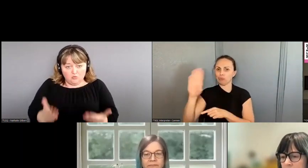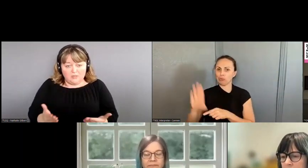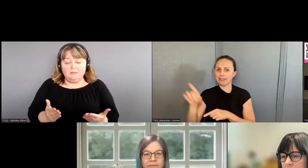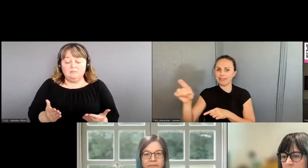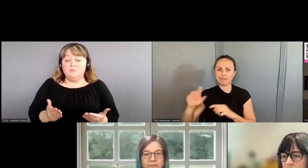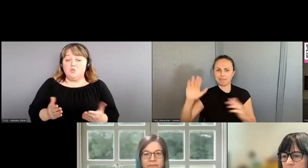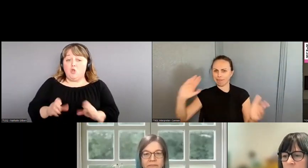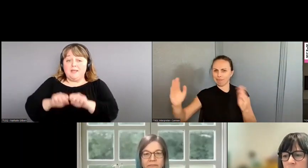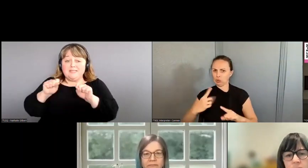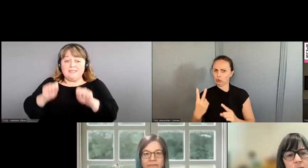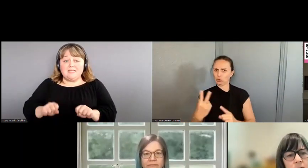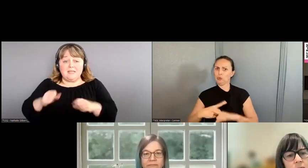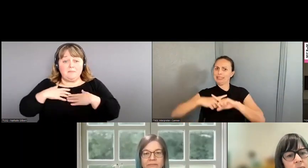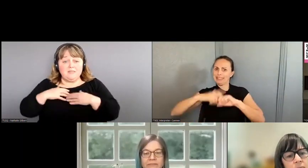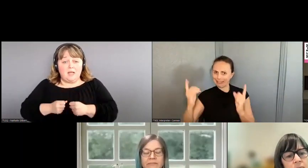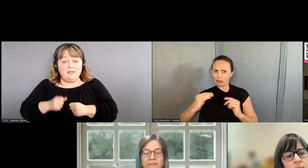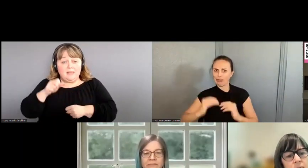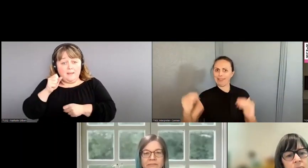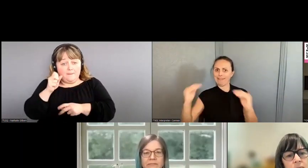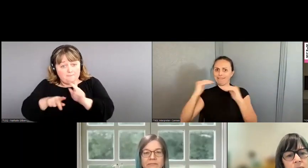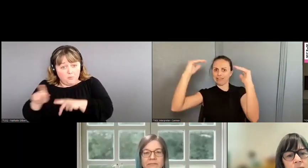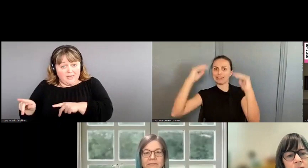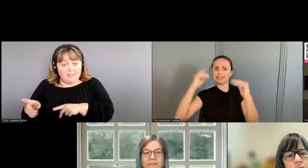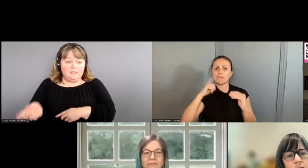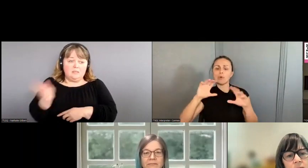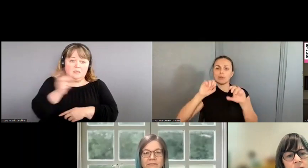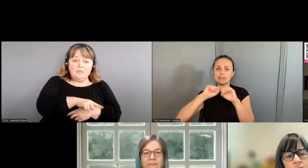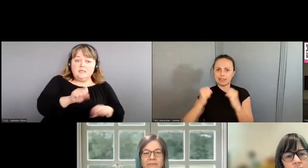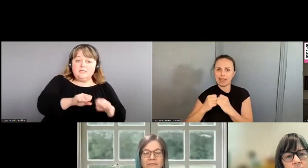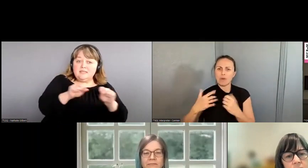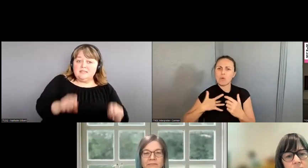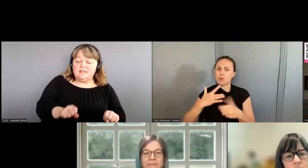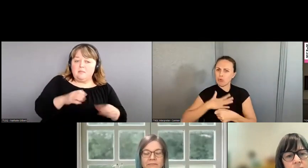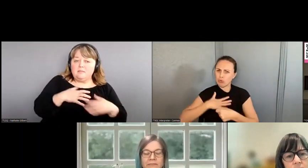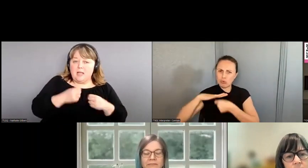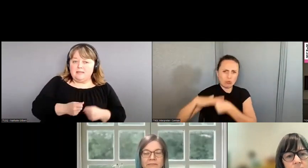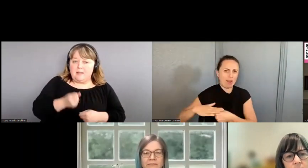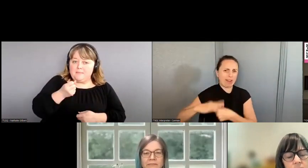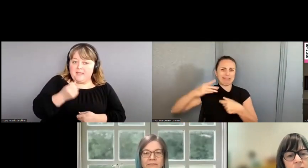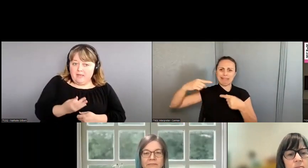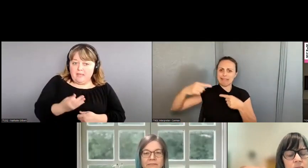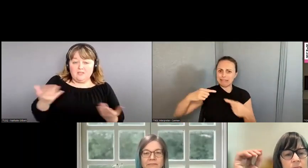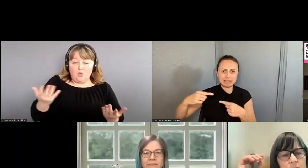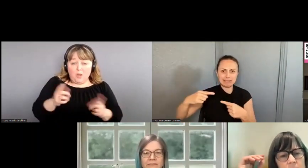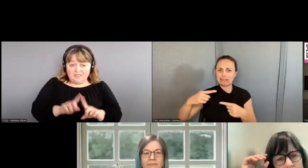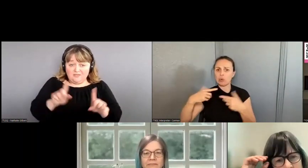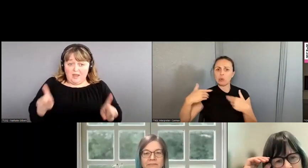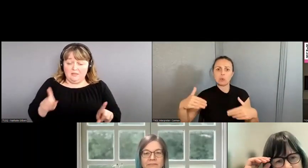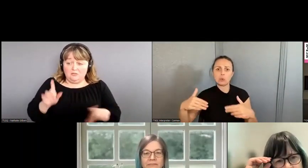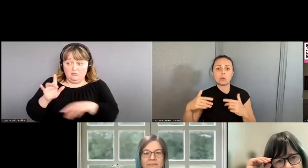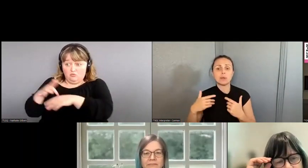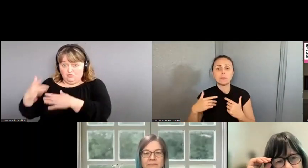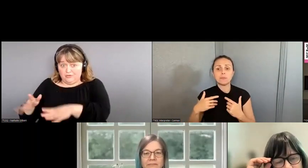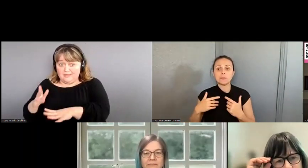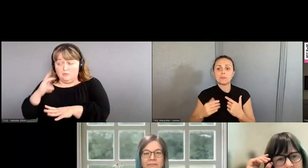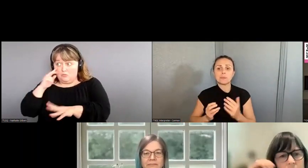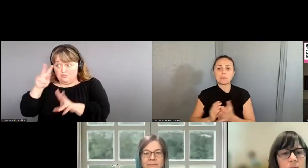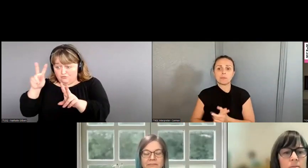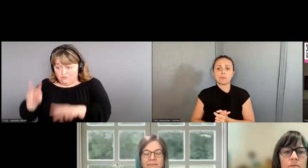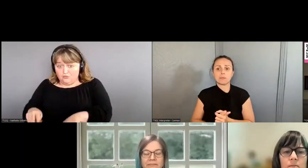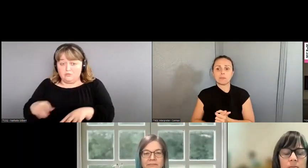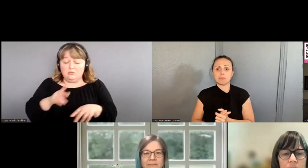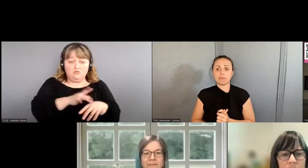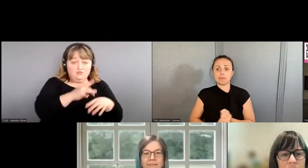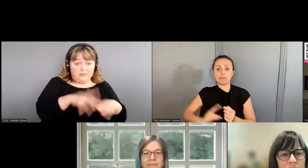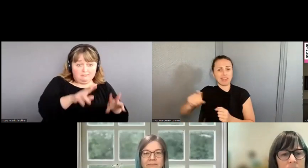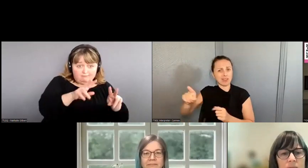these two tiers in the society and the tensions that it creates and the